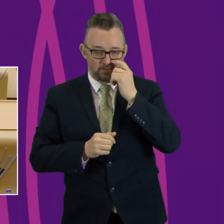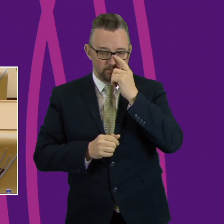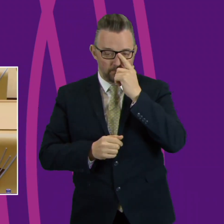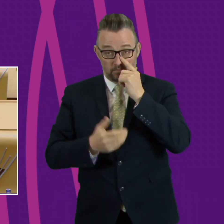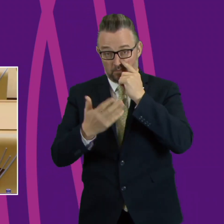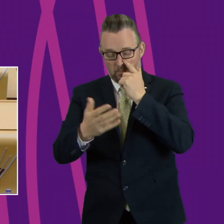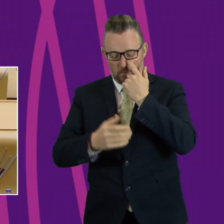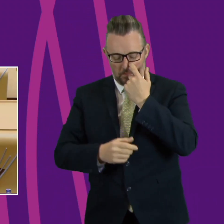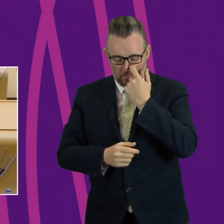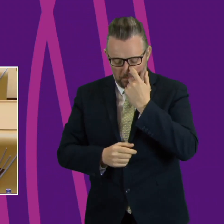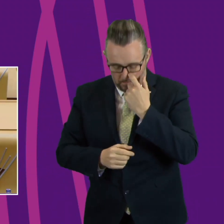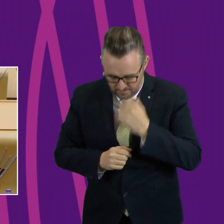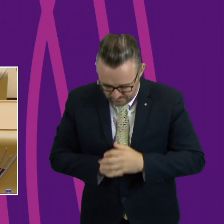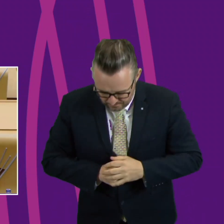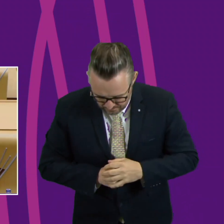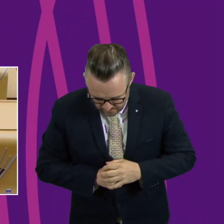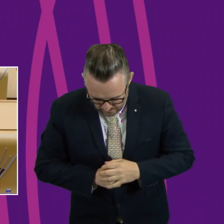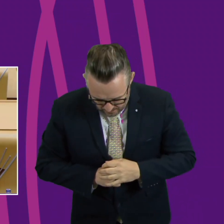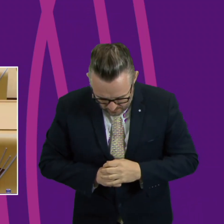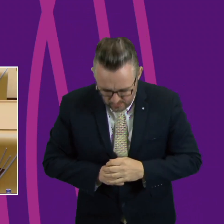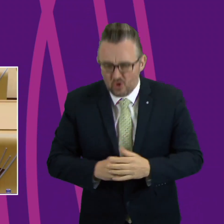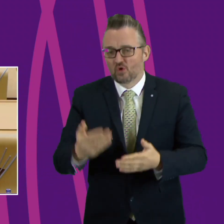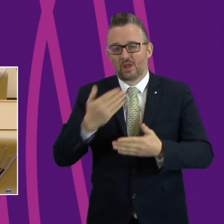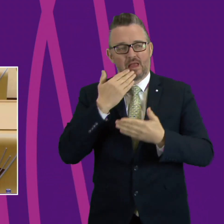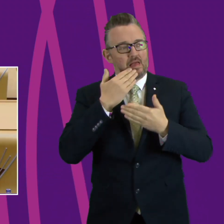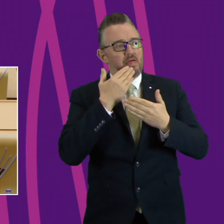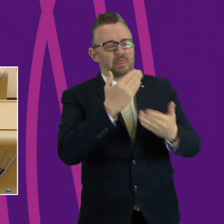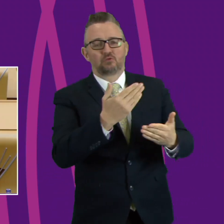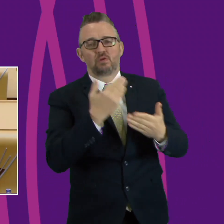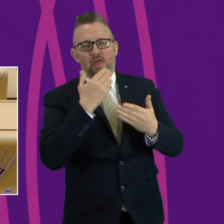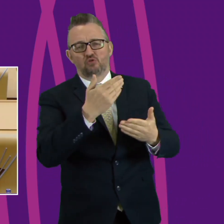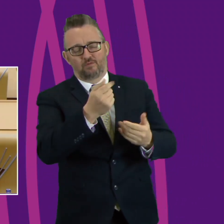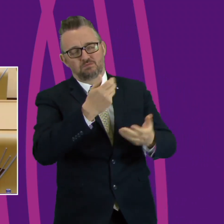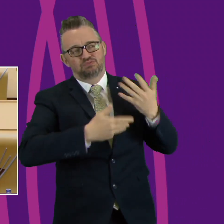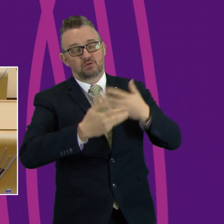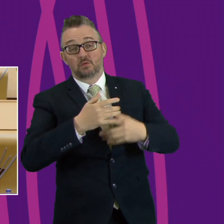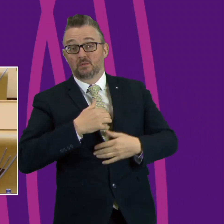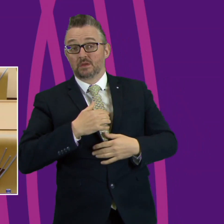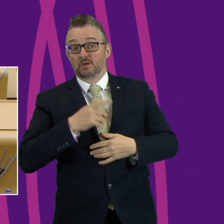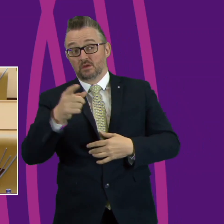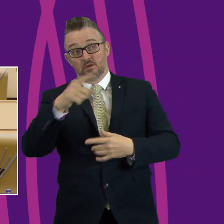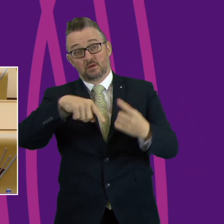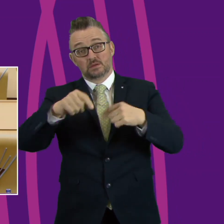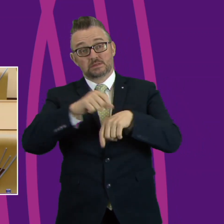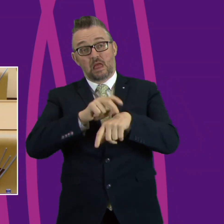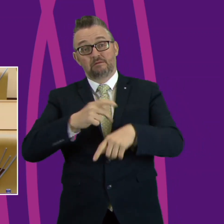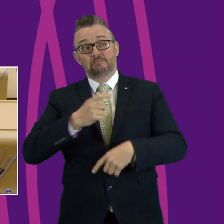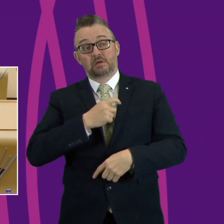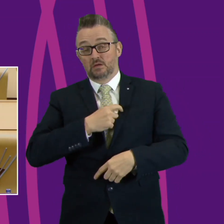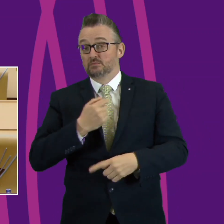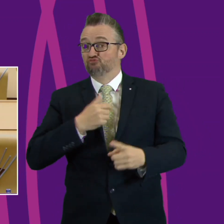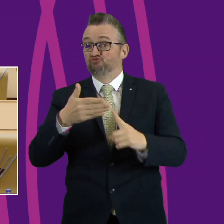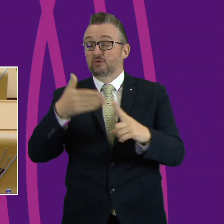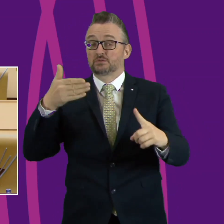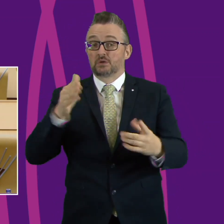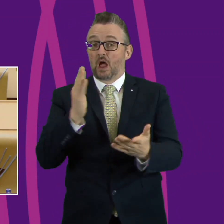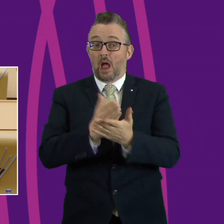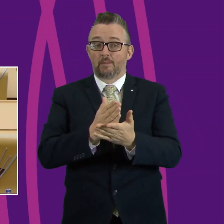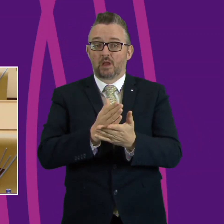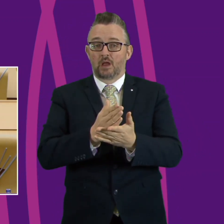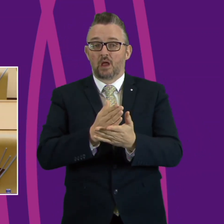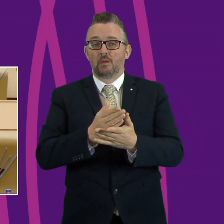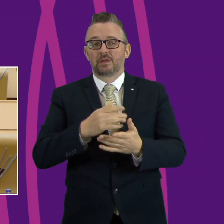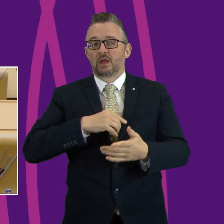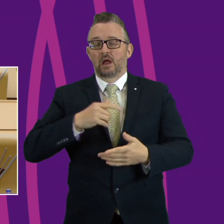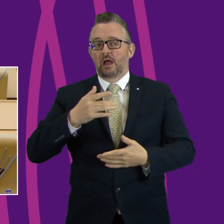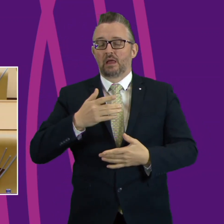Secretary. Thank you very much. Thank you to Ms Lennon. I do recognise that fear. I think, but it is entirely